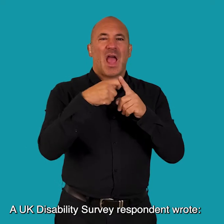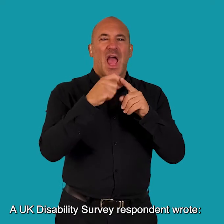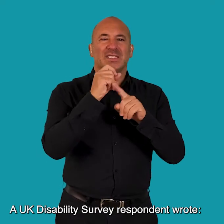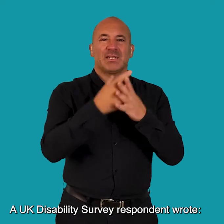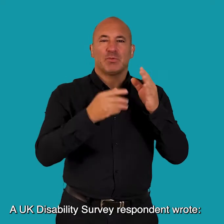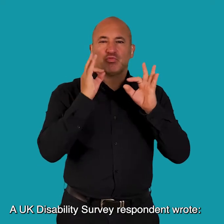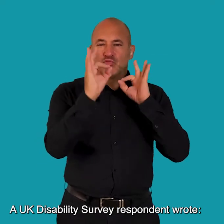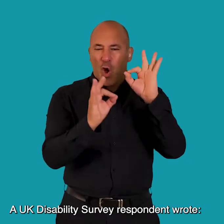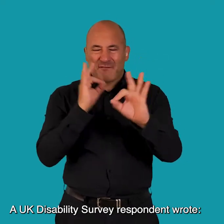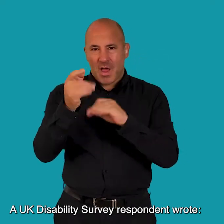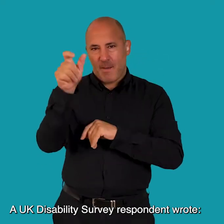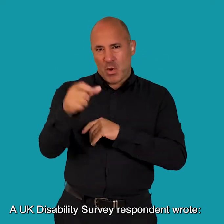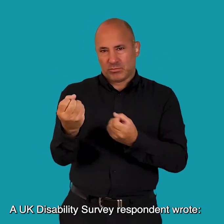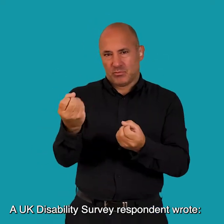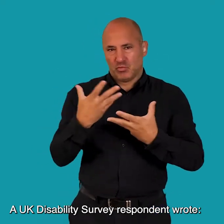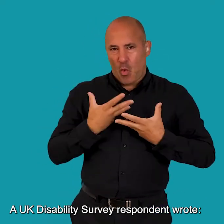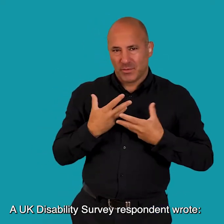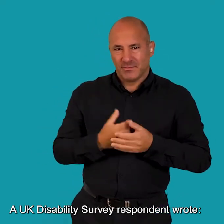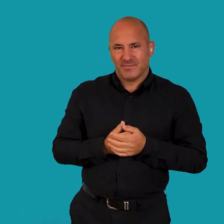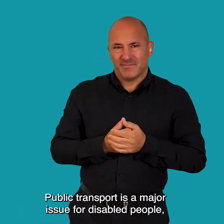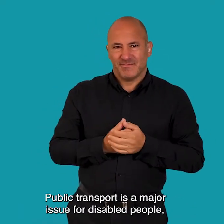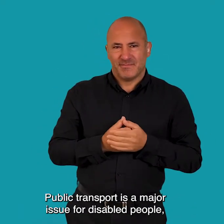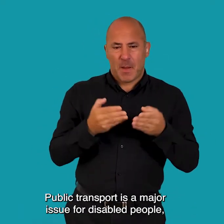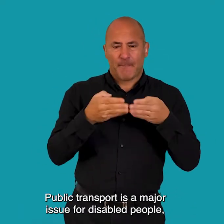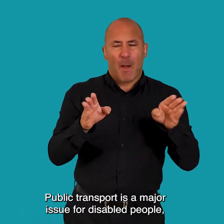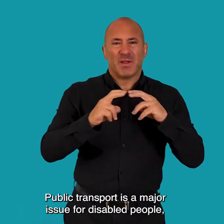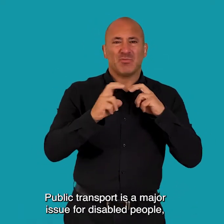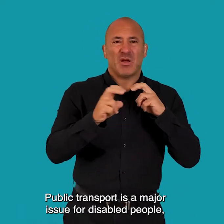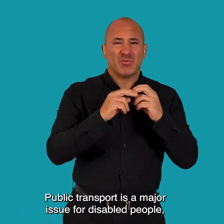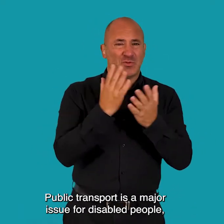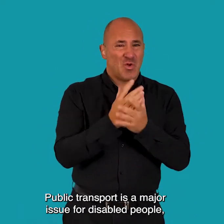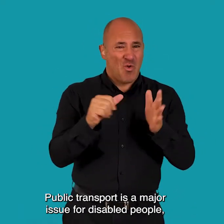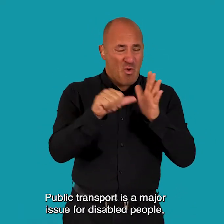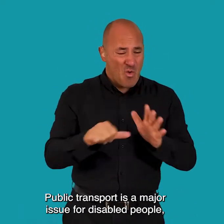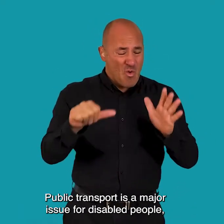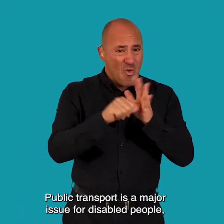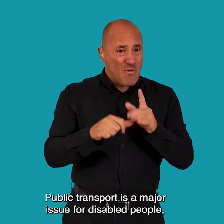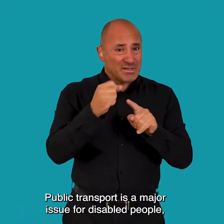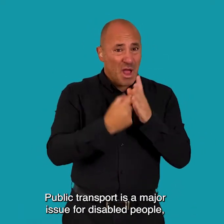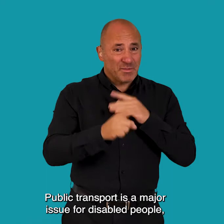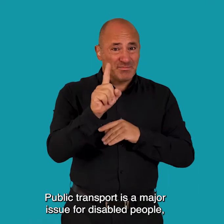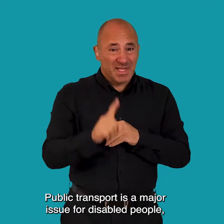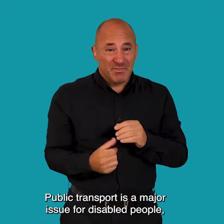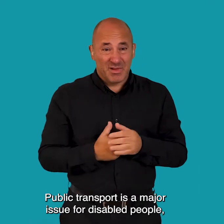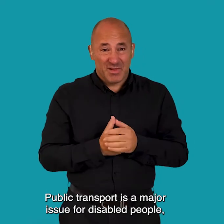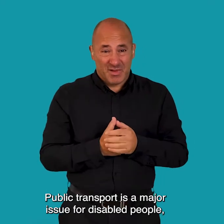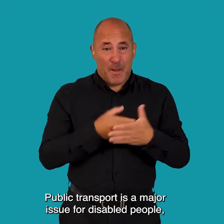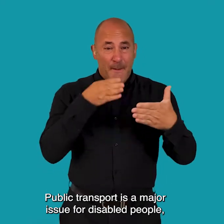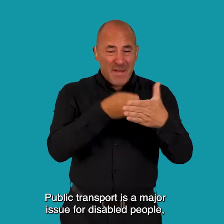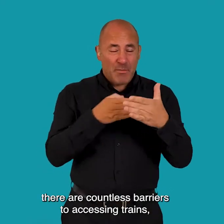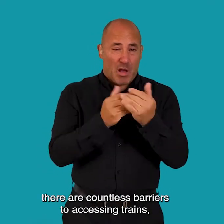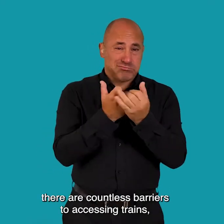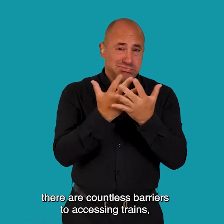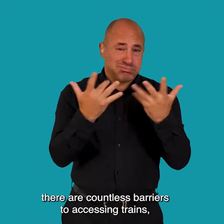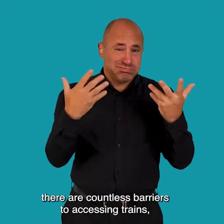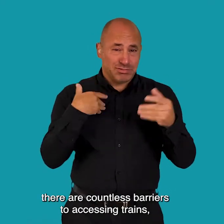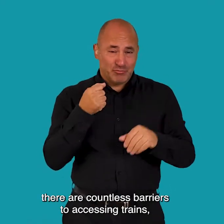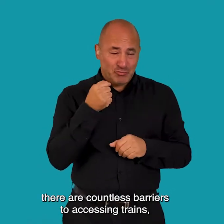Disability Survey respondent wrote, "Public transport is a major issue for disabled people. There are countless barriers